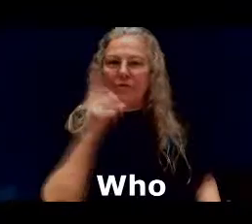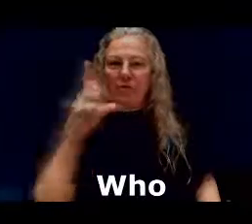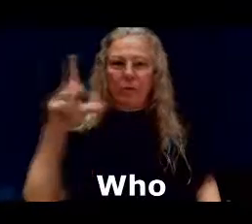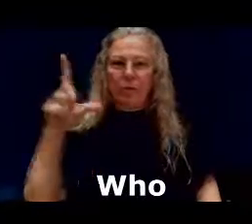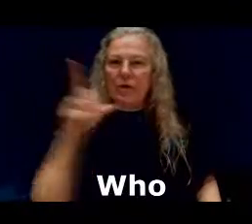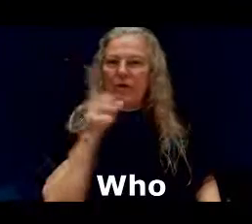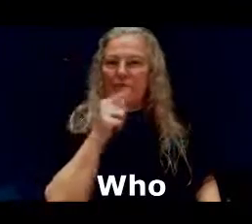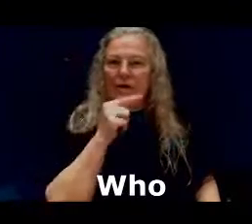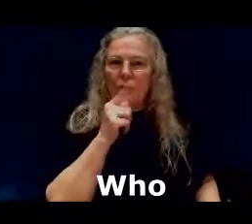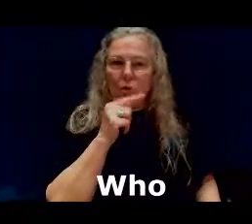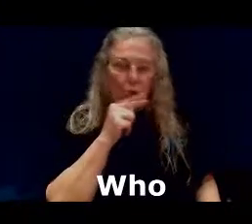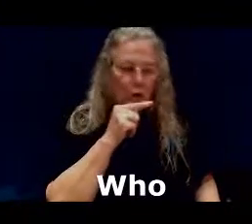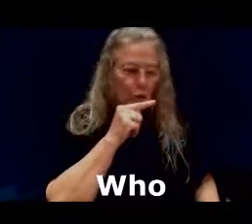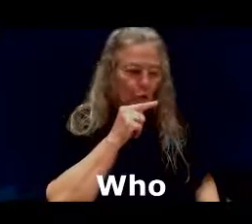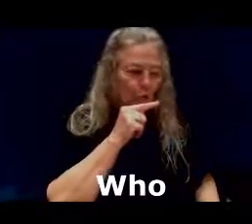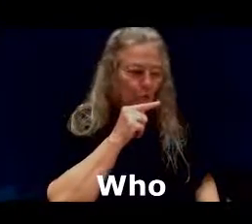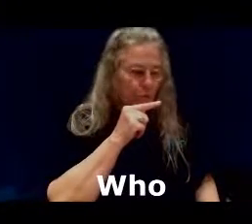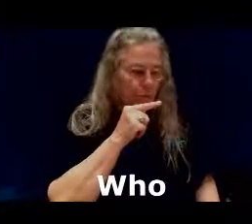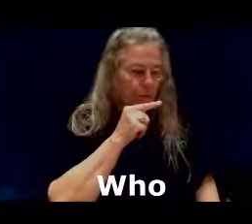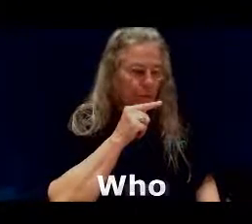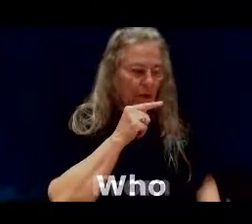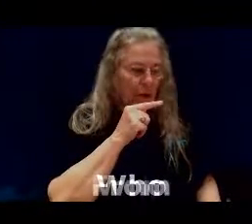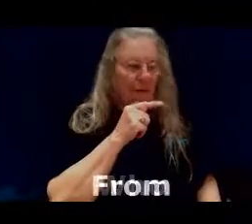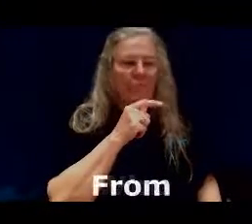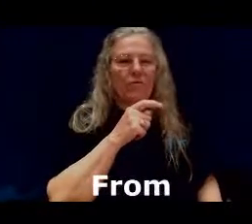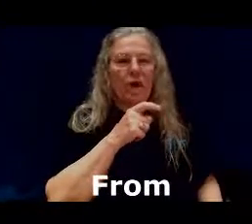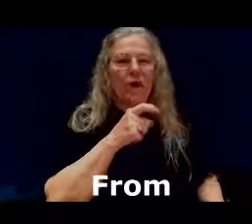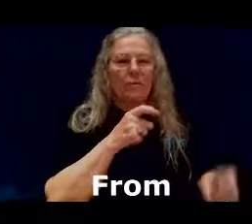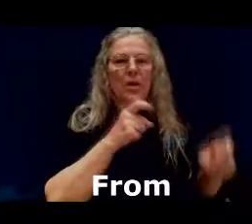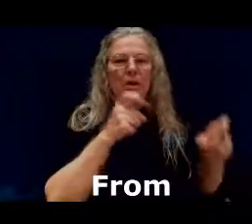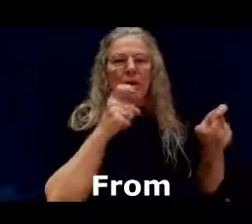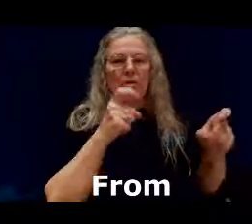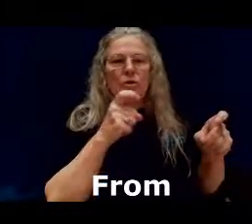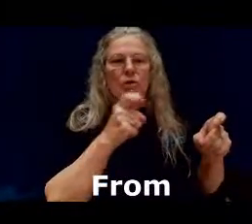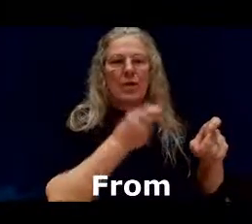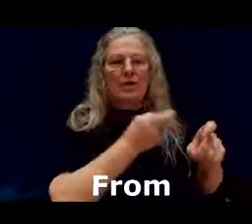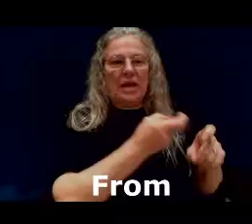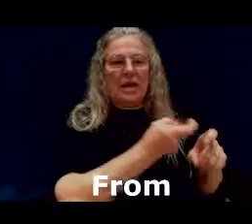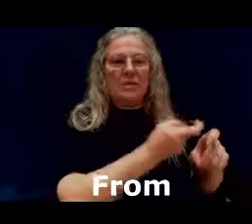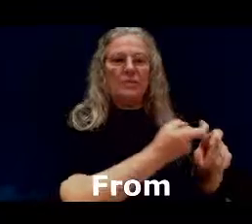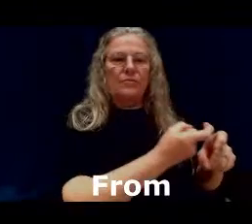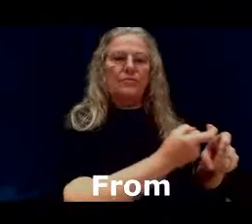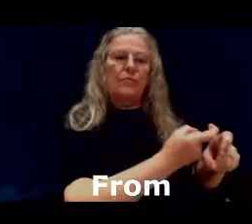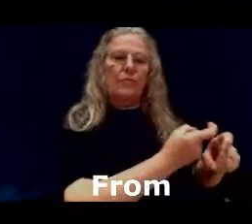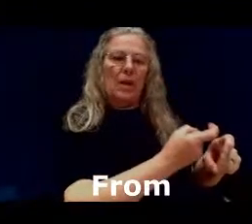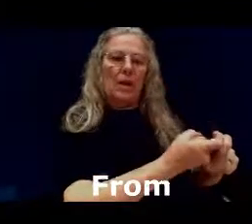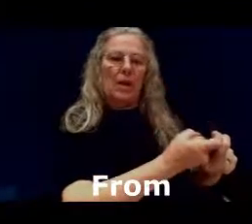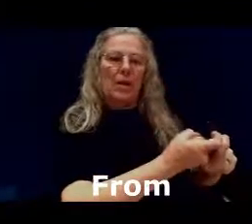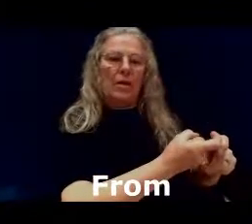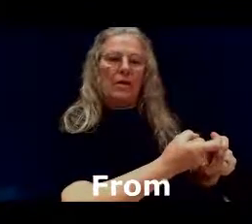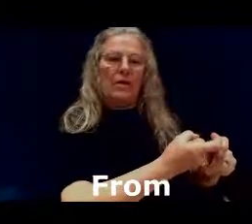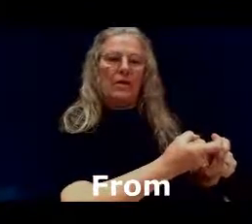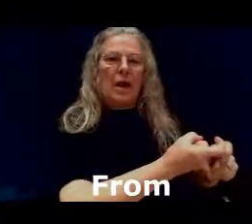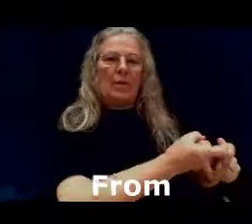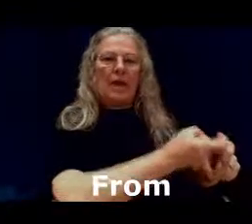the pointer finger. Who? From. 2 X hands. The dominant